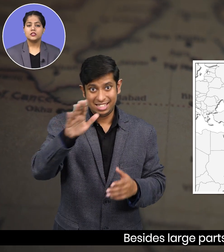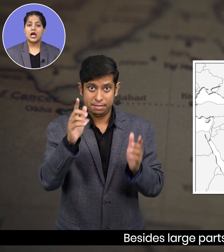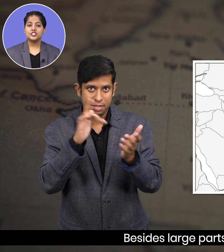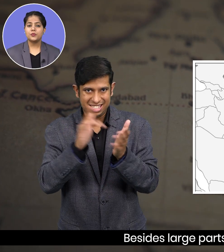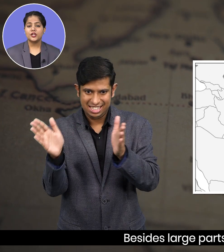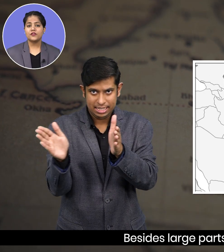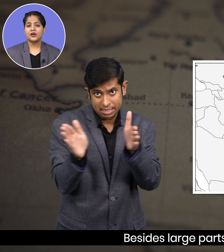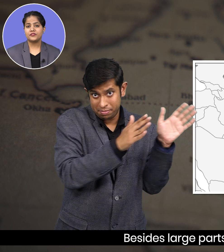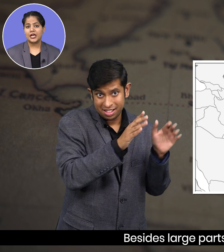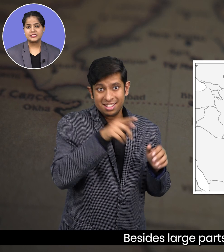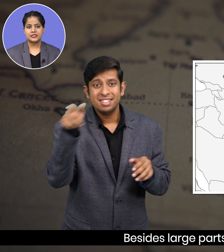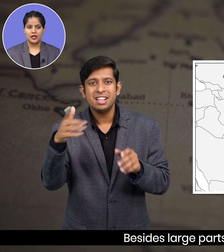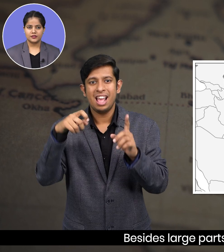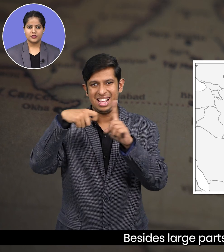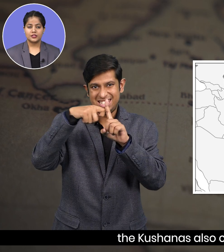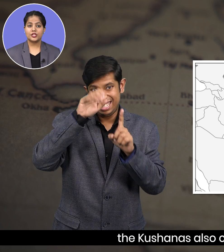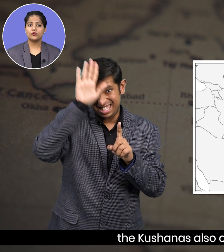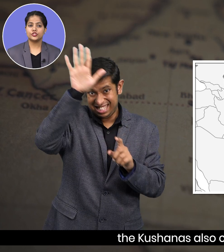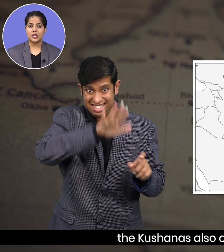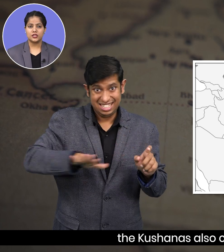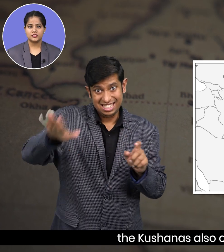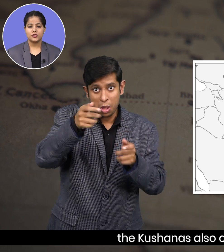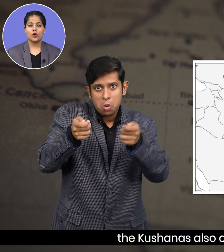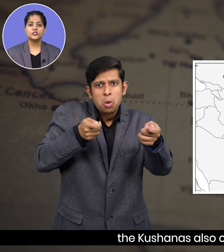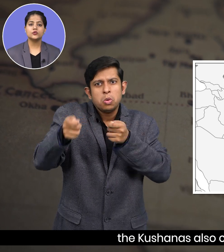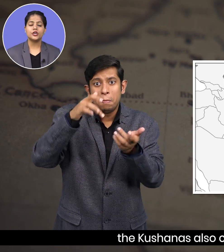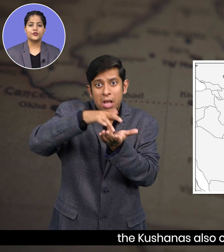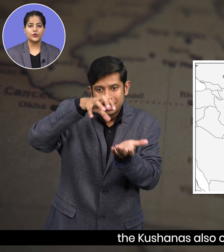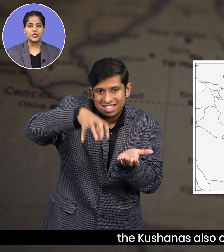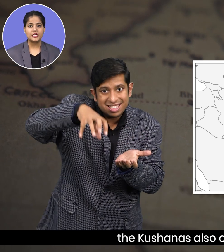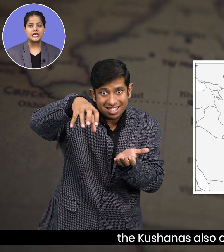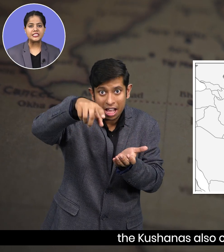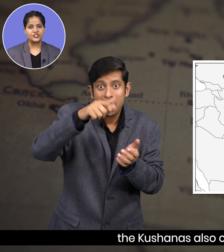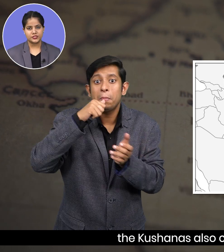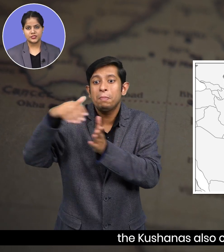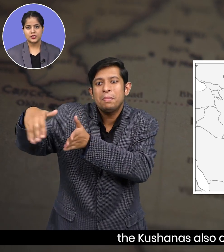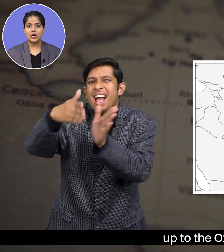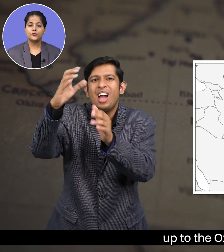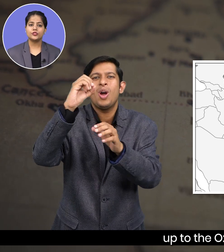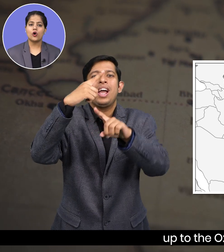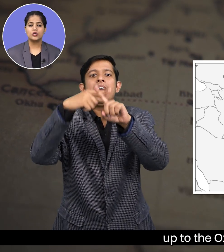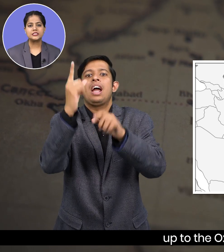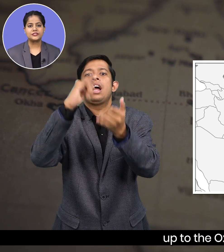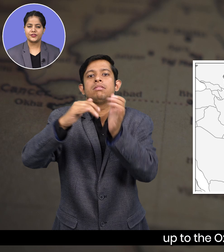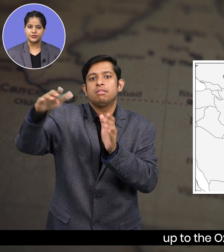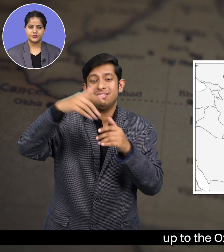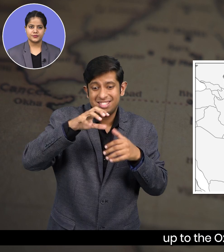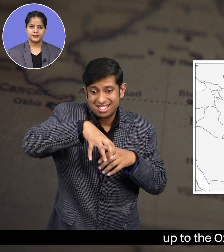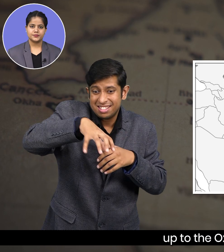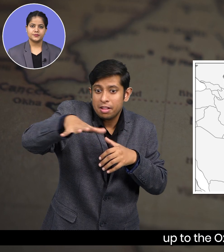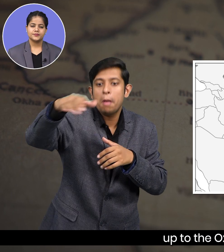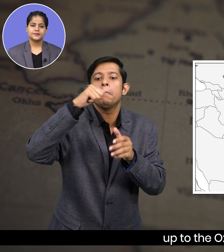Besides large part of Afghanistan, the Kushanas also controlled regions up to the Oxus